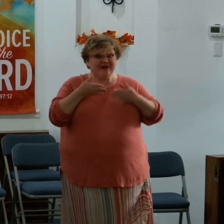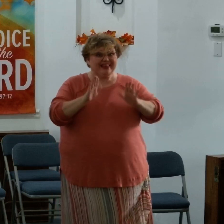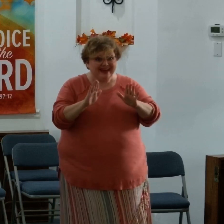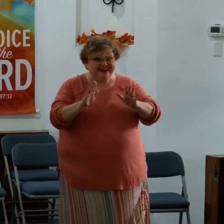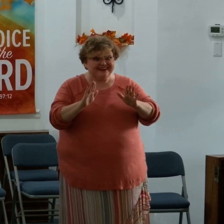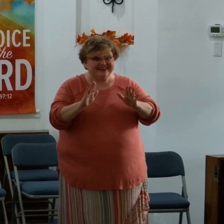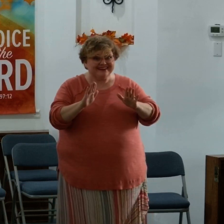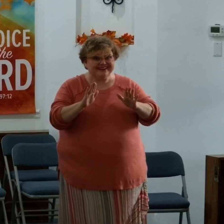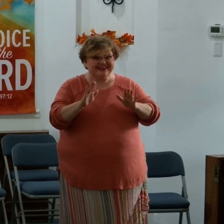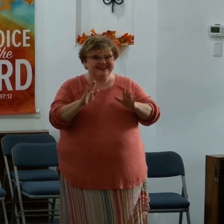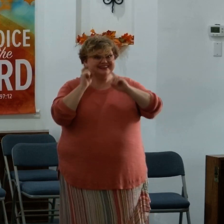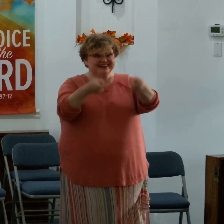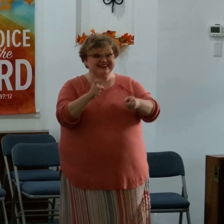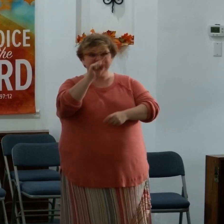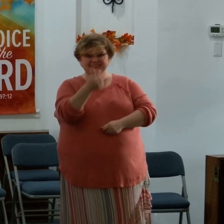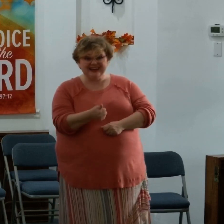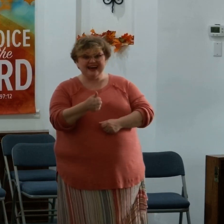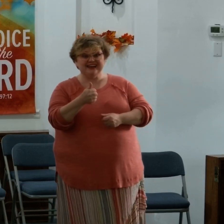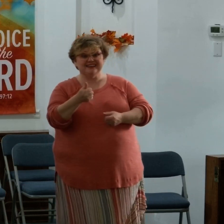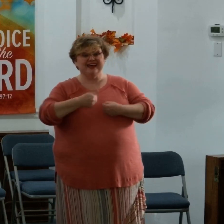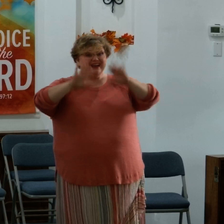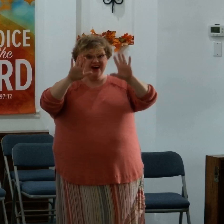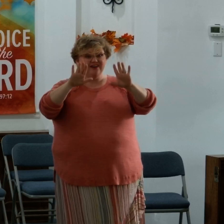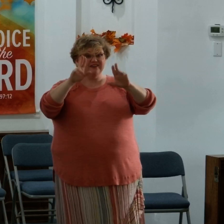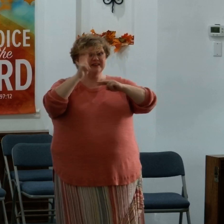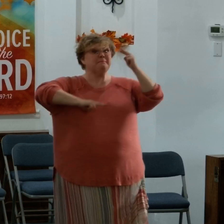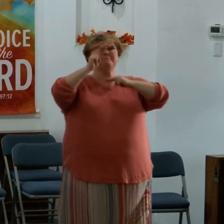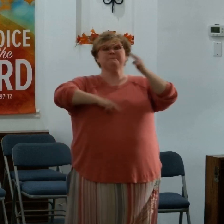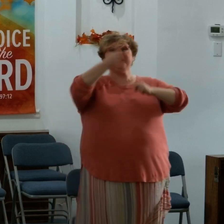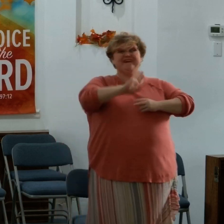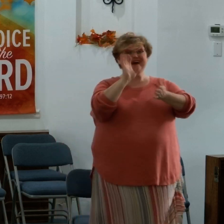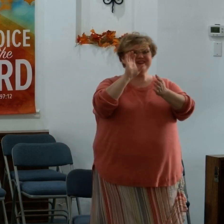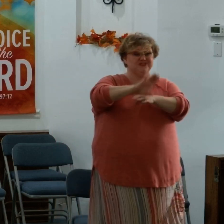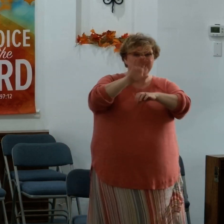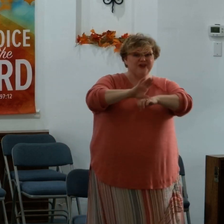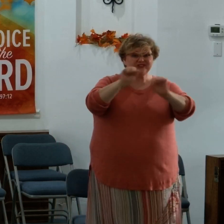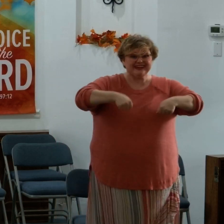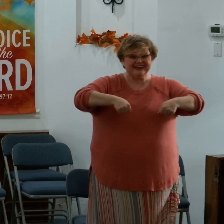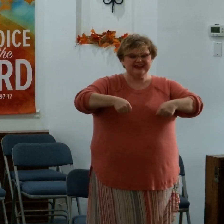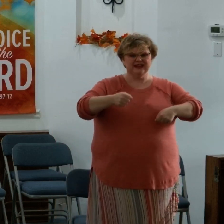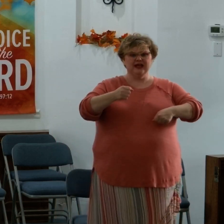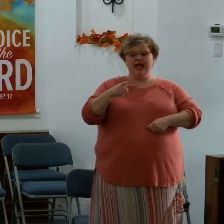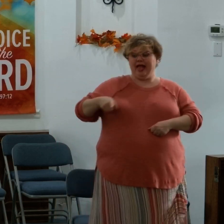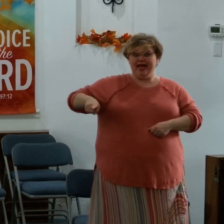We get to give our tithes and offerings to build God's church, and they will bring so much that